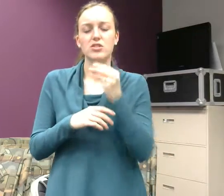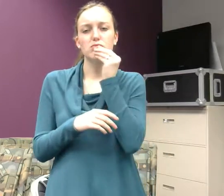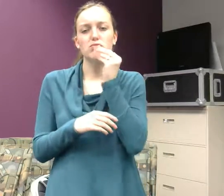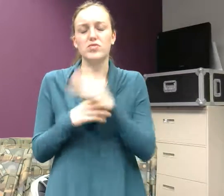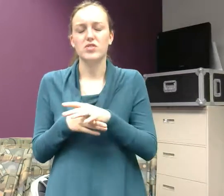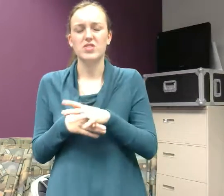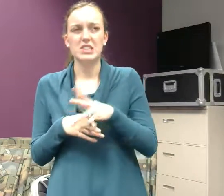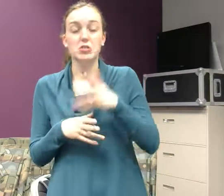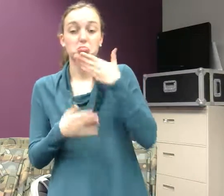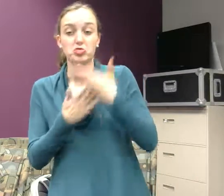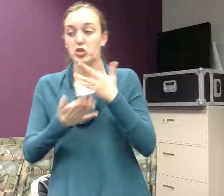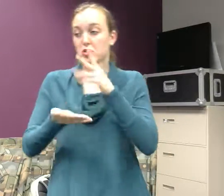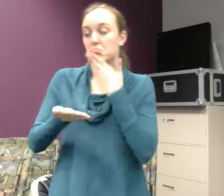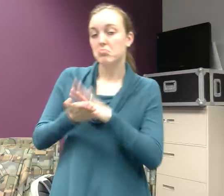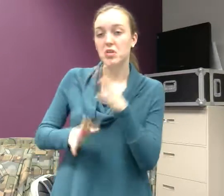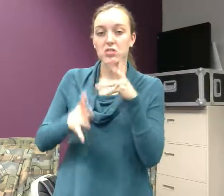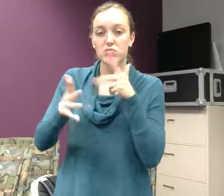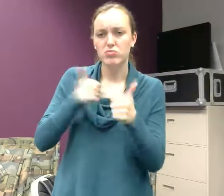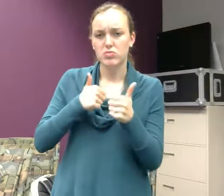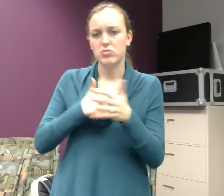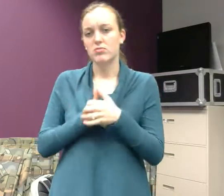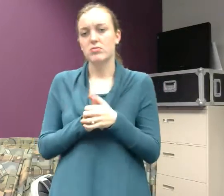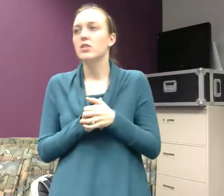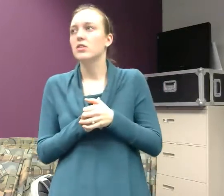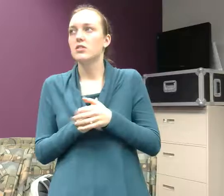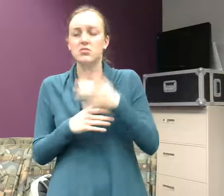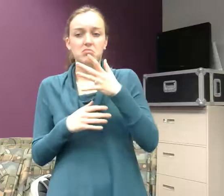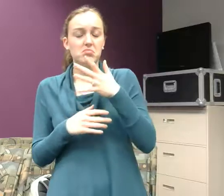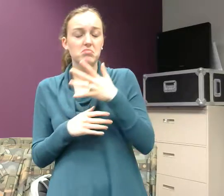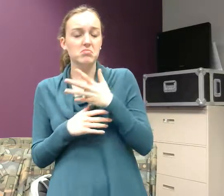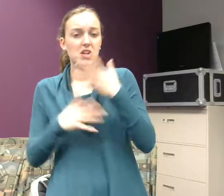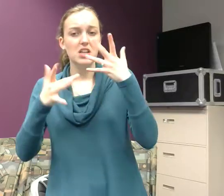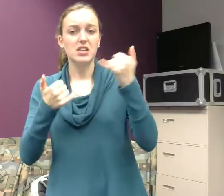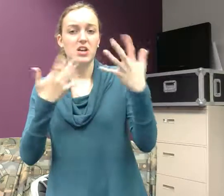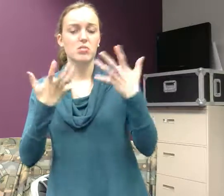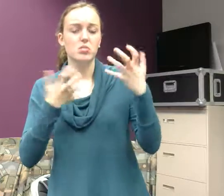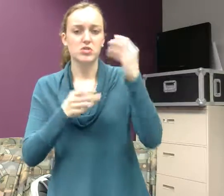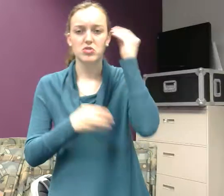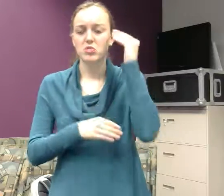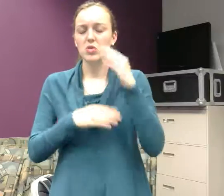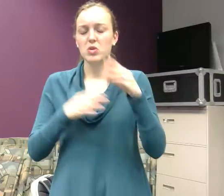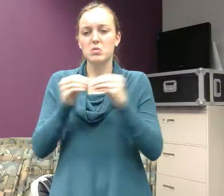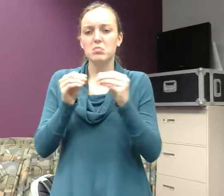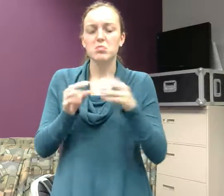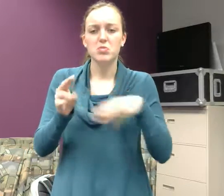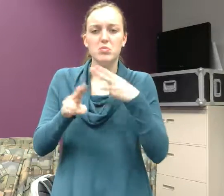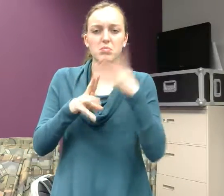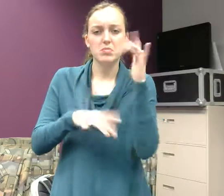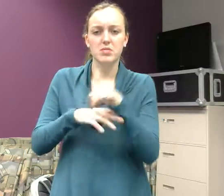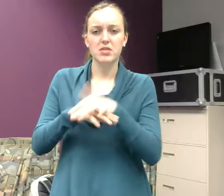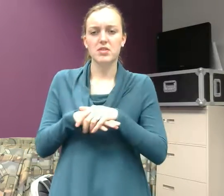bad. But what I've noticed is that we want to know more about that and the things that that we've read about the tongue when we were